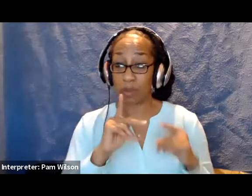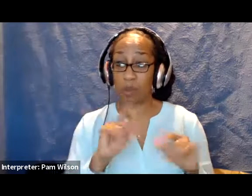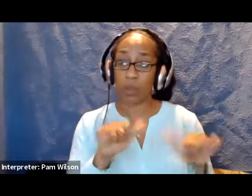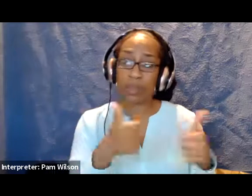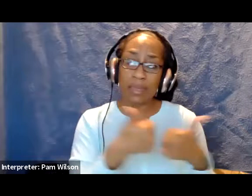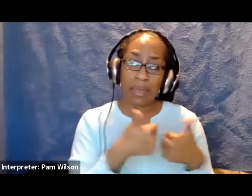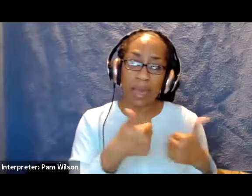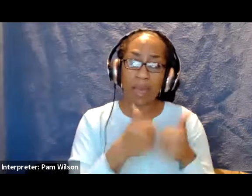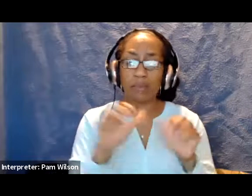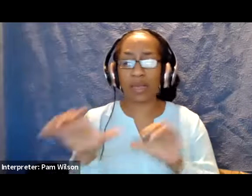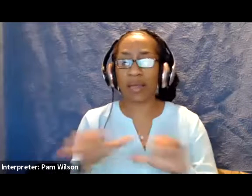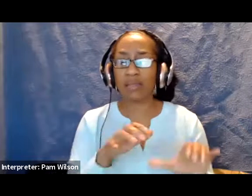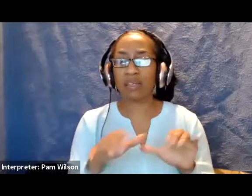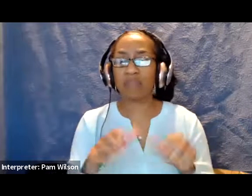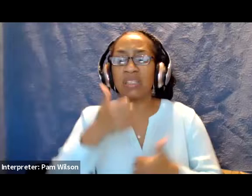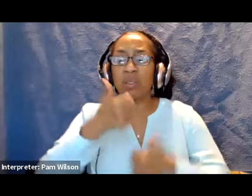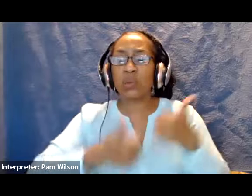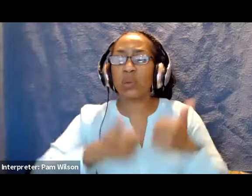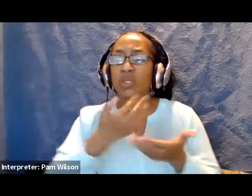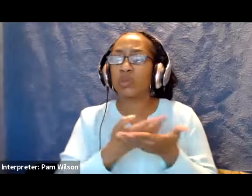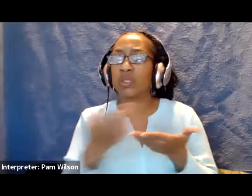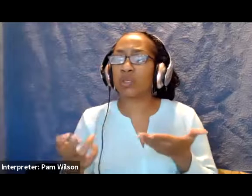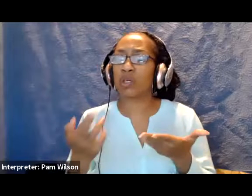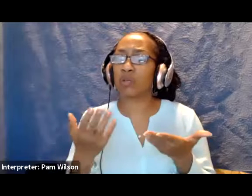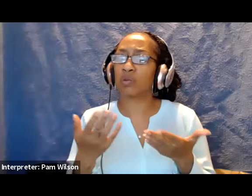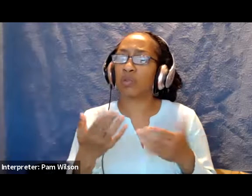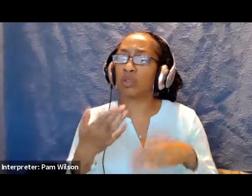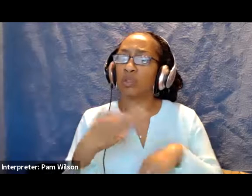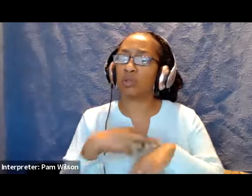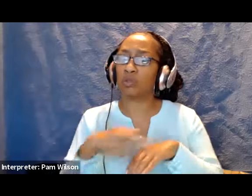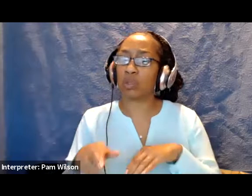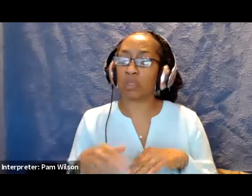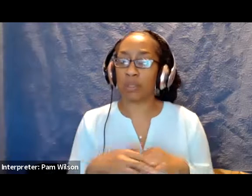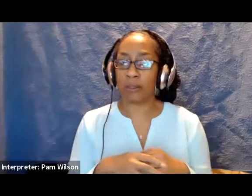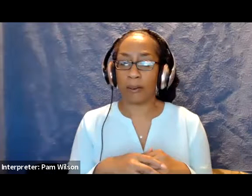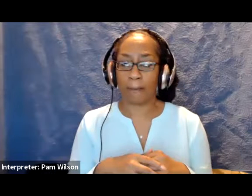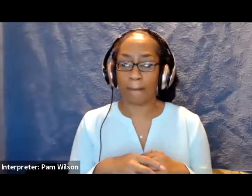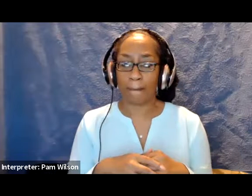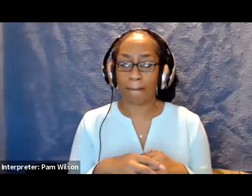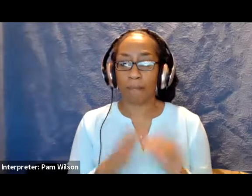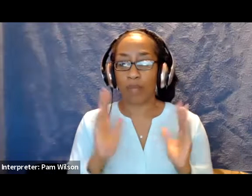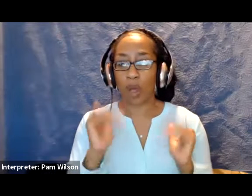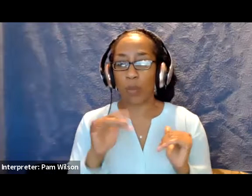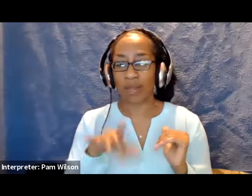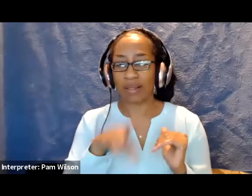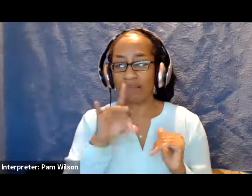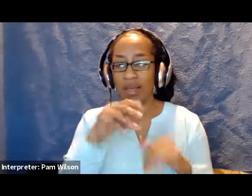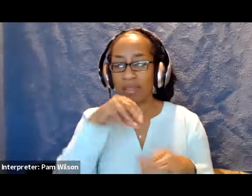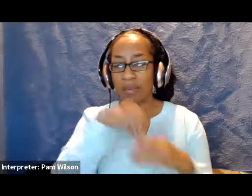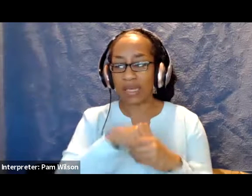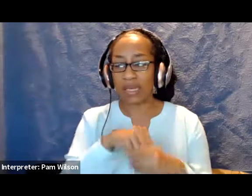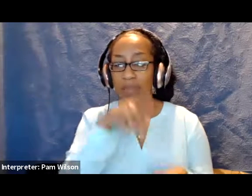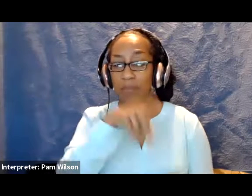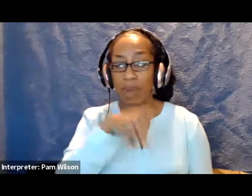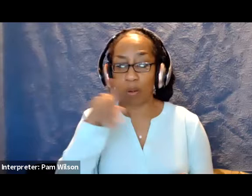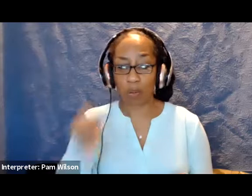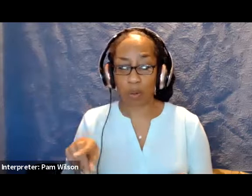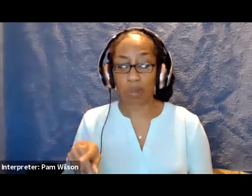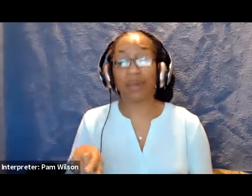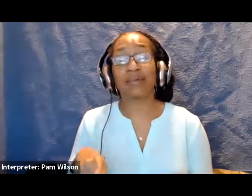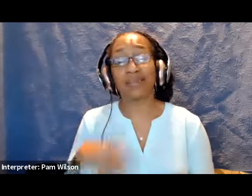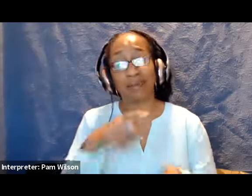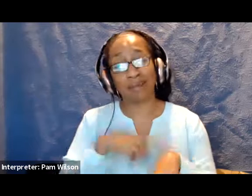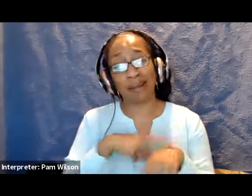do you recommend for these activities? Hopefully they can find some of those answers in your PowerPoint, as we are all out